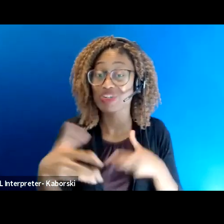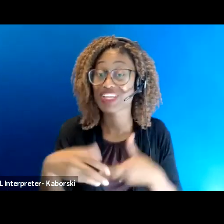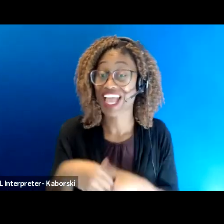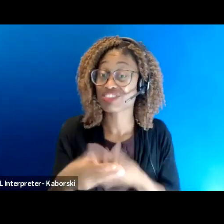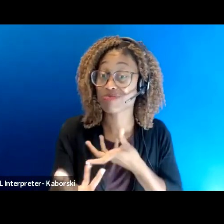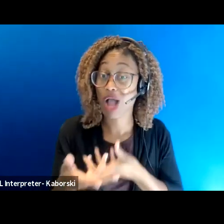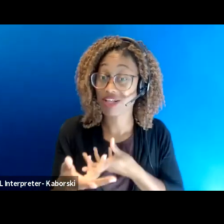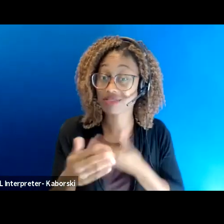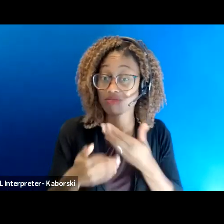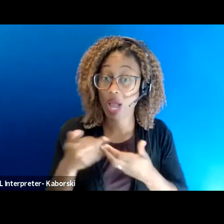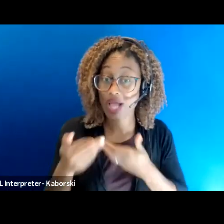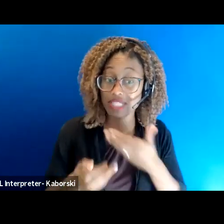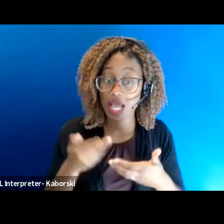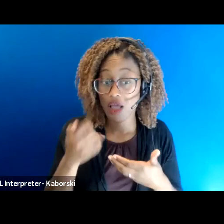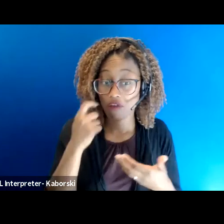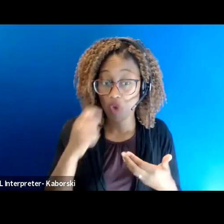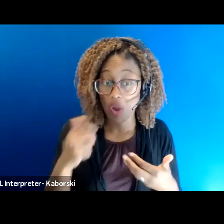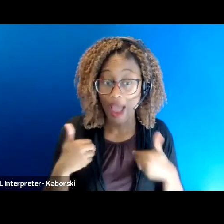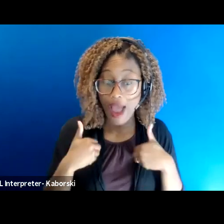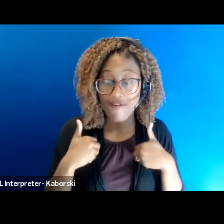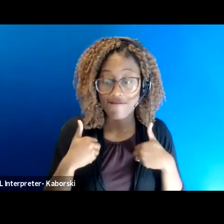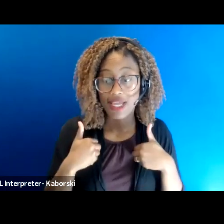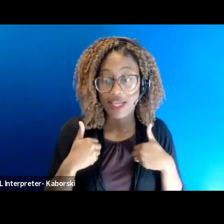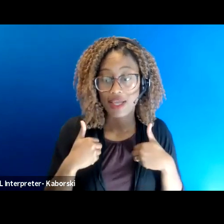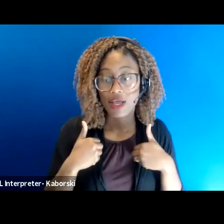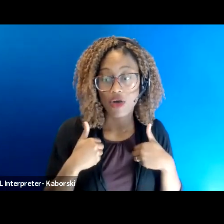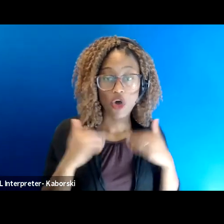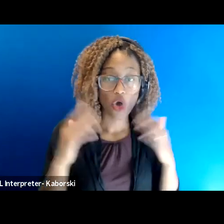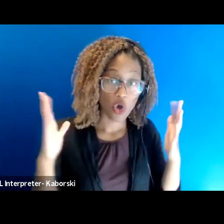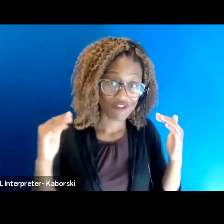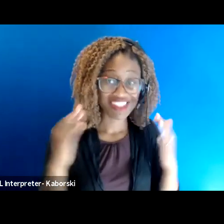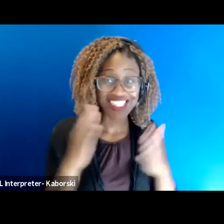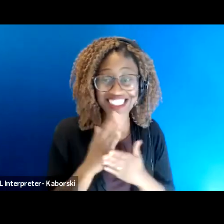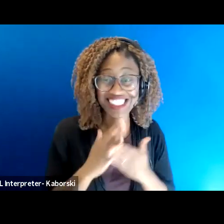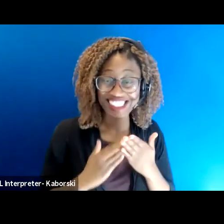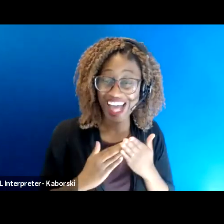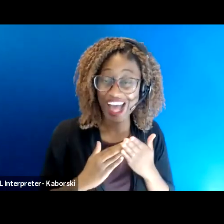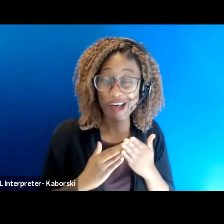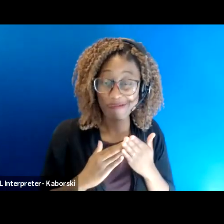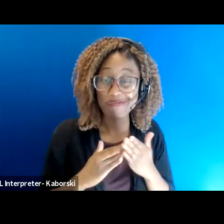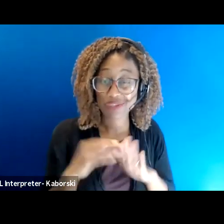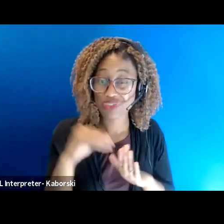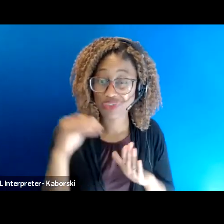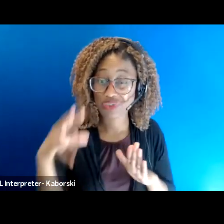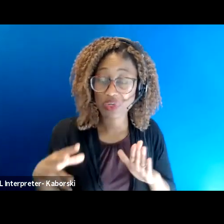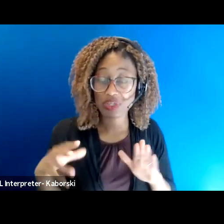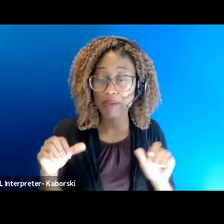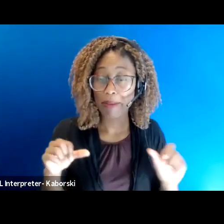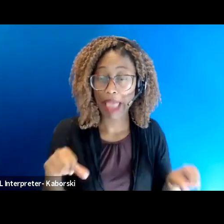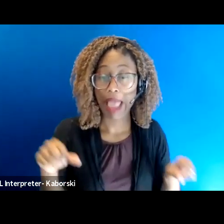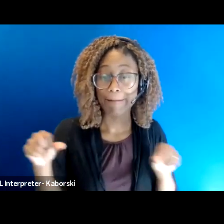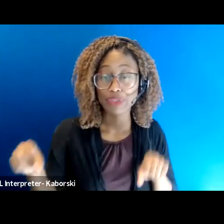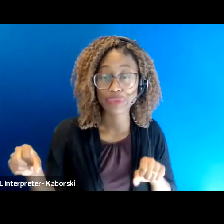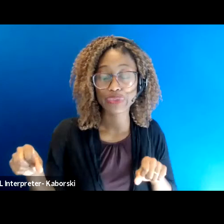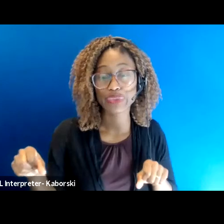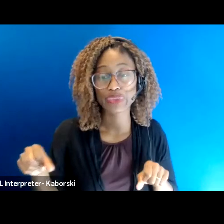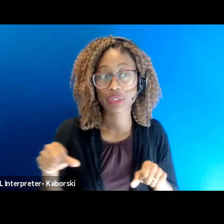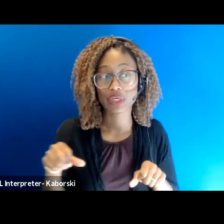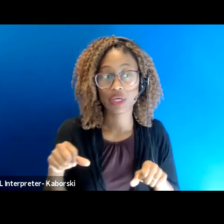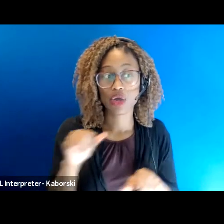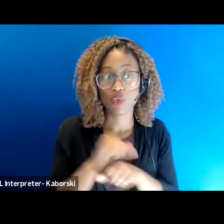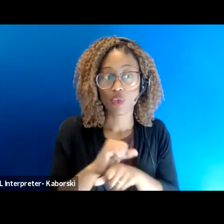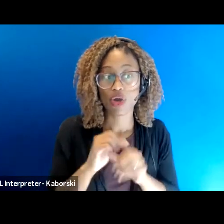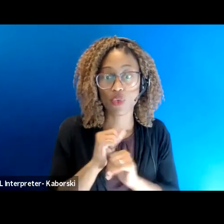of having hopefully some of the students be able to work with